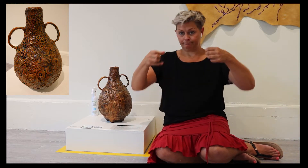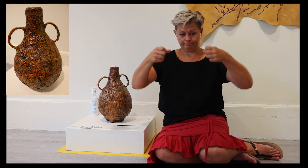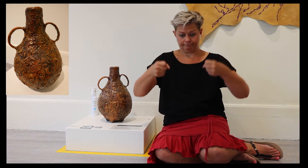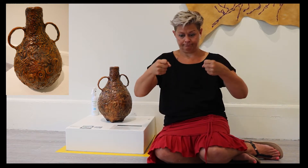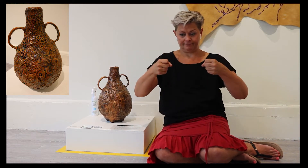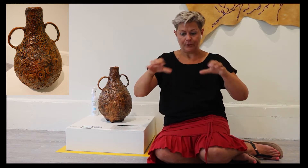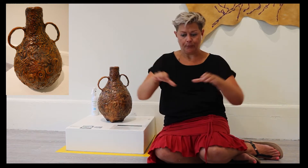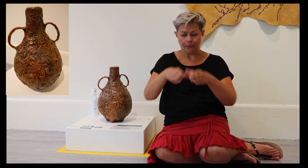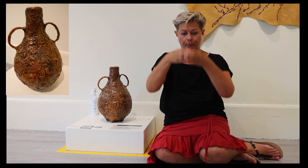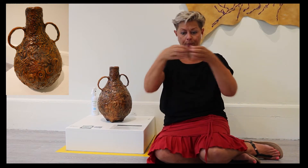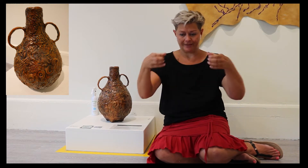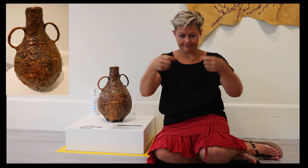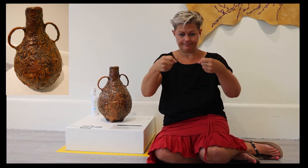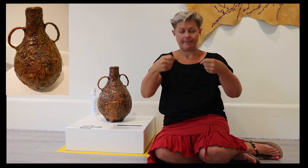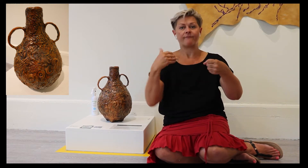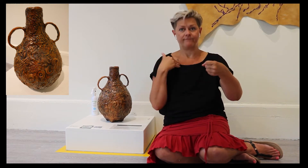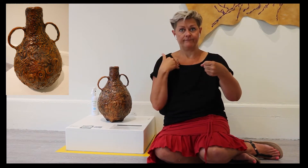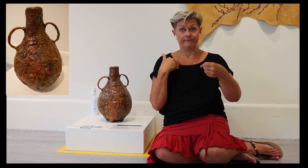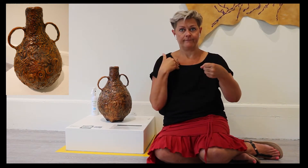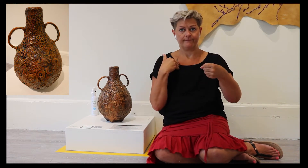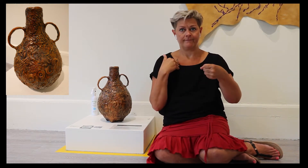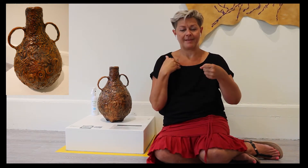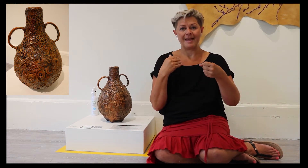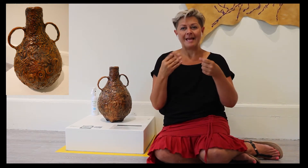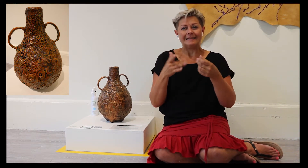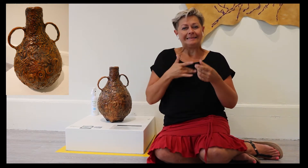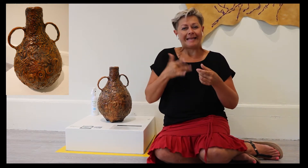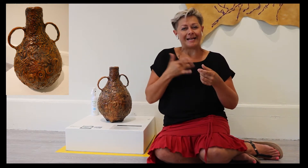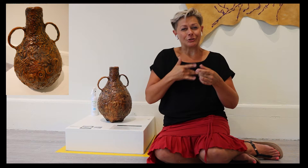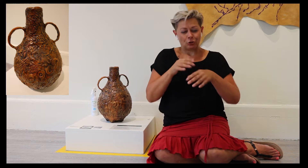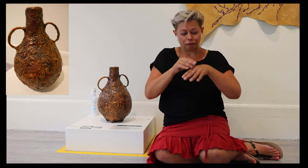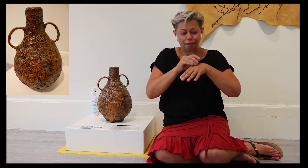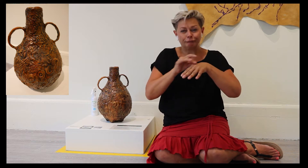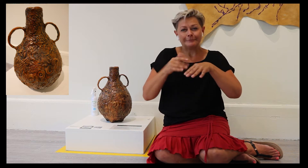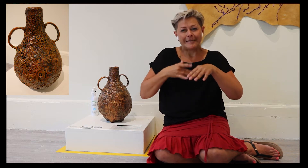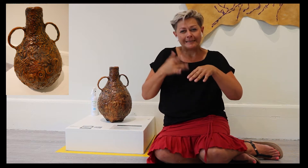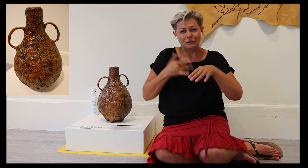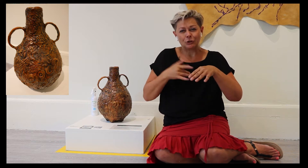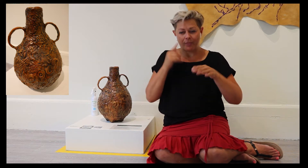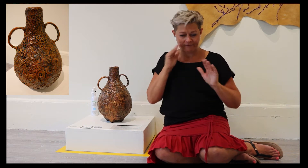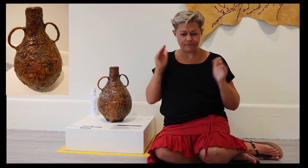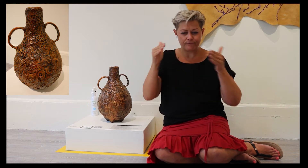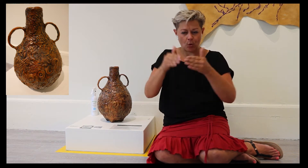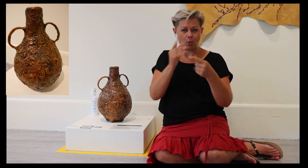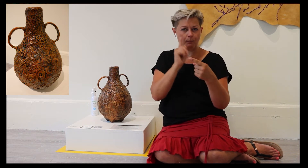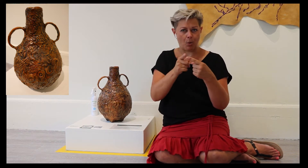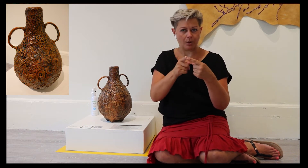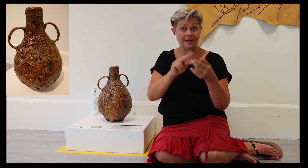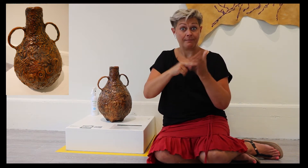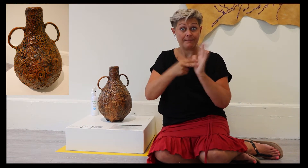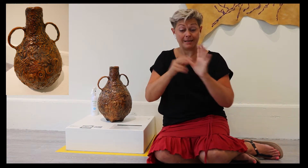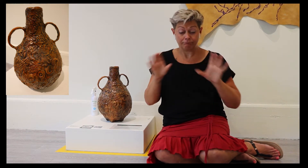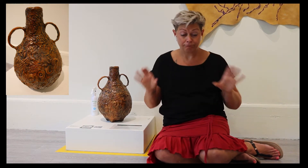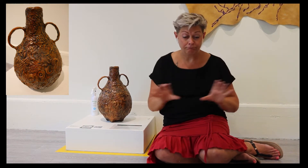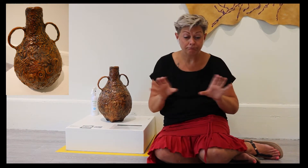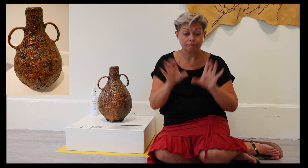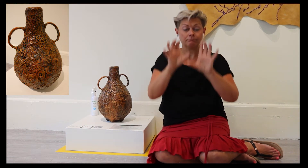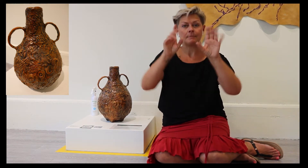neck of the vase. As texture is the focal point of this work, it has been decorated with random textural